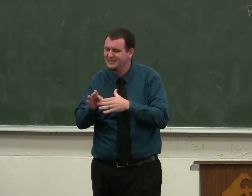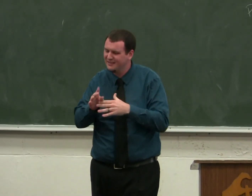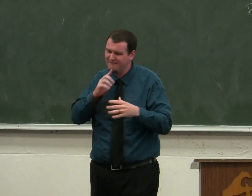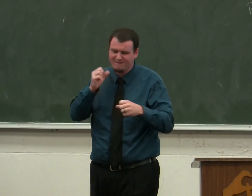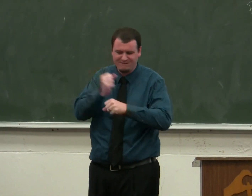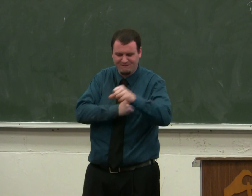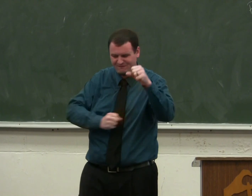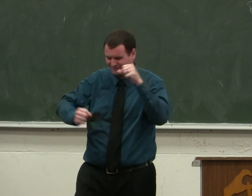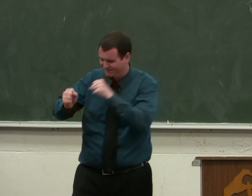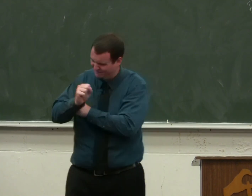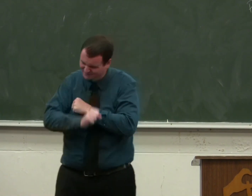But we're just too busy